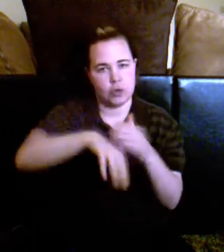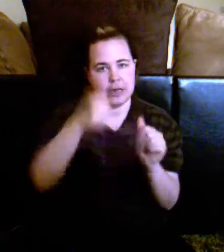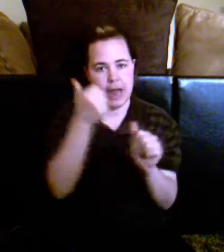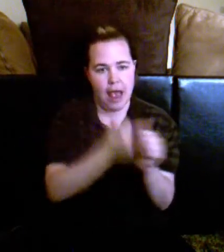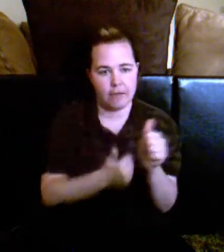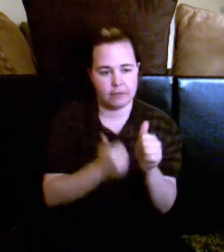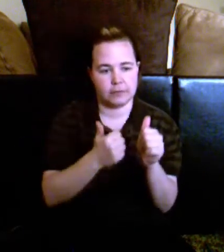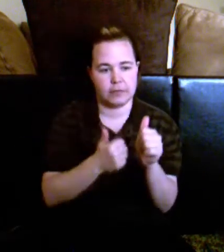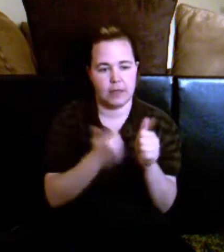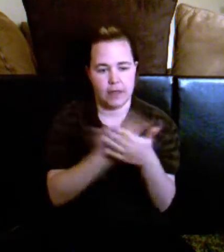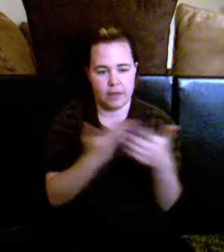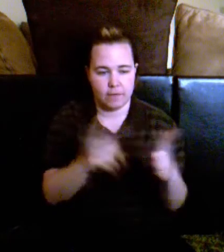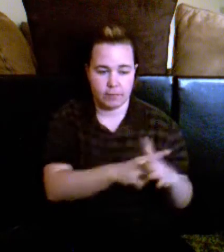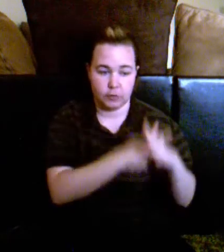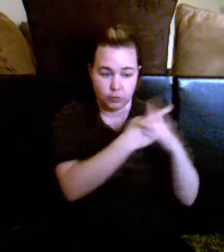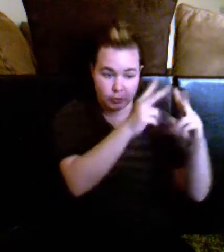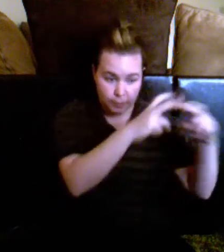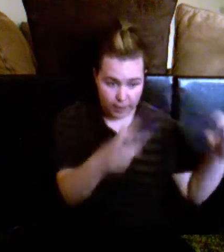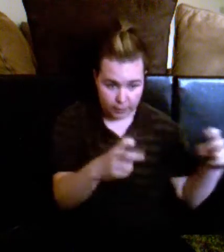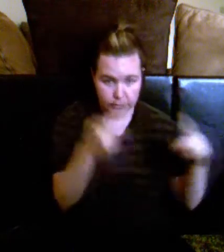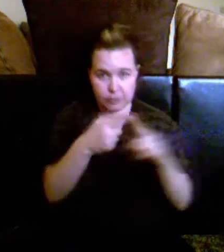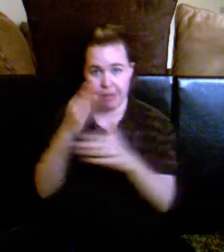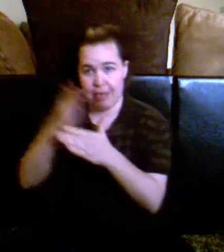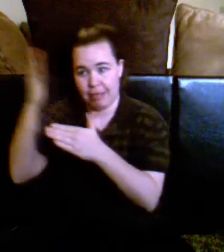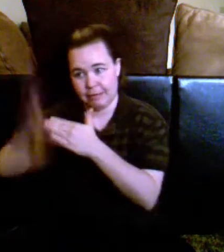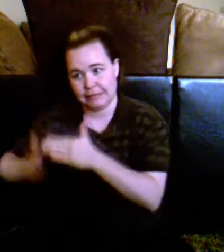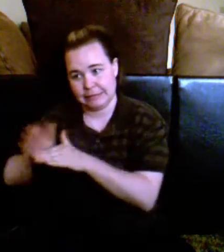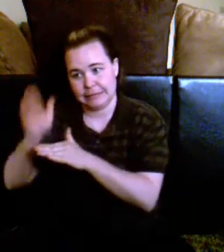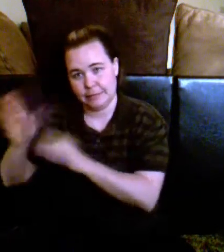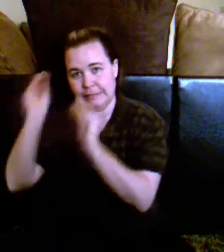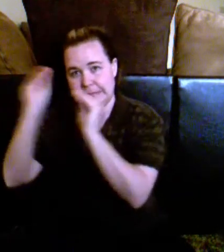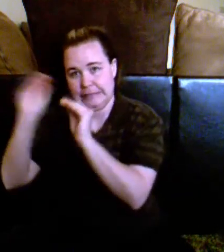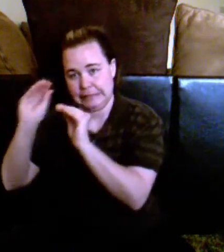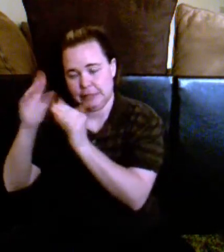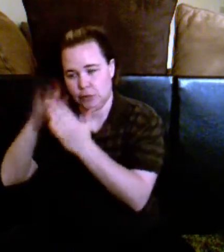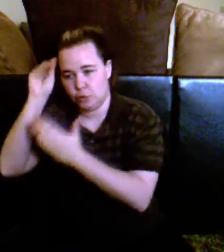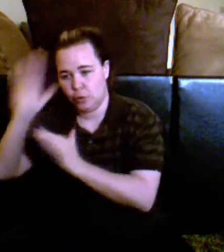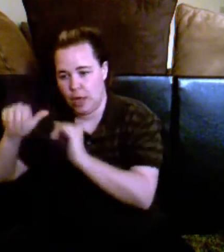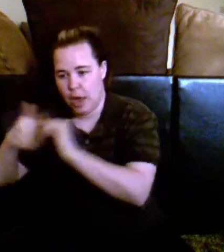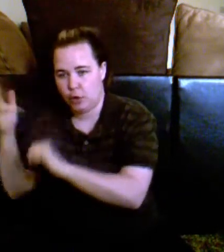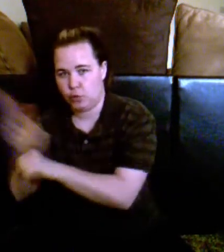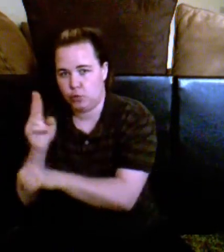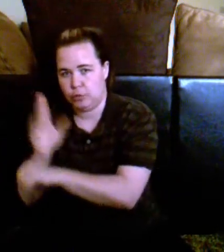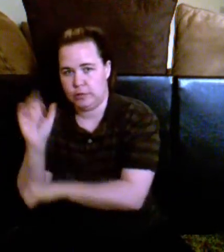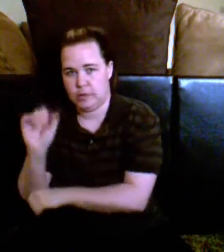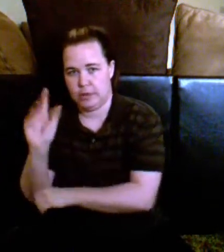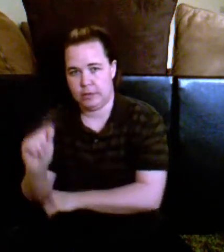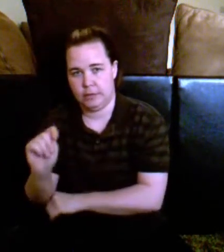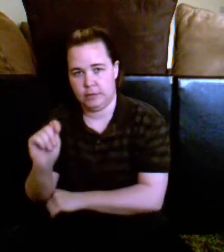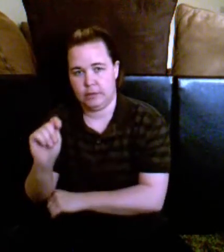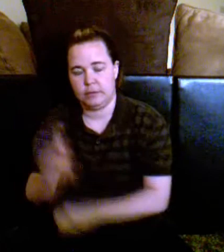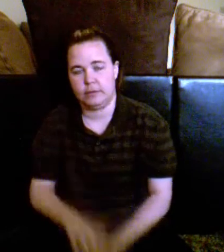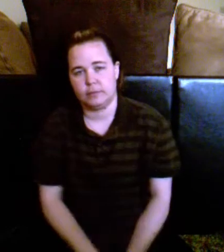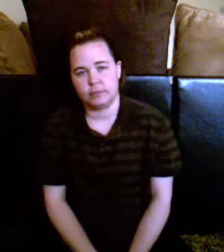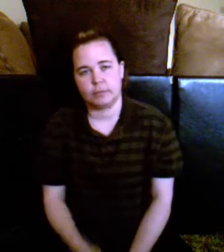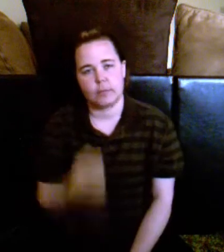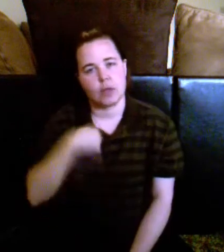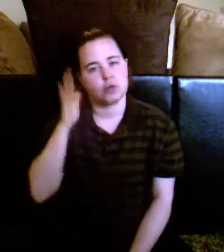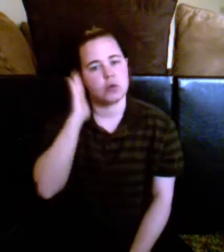from the evaluation to the final step of teaching the student how to use the assistive technology. I should also have my